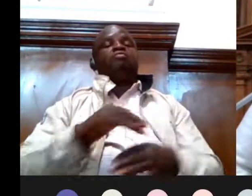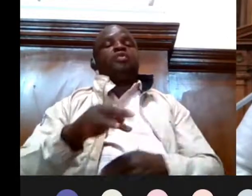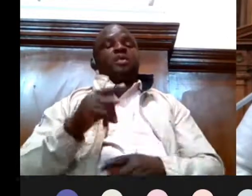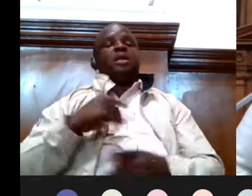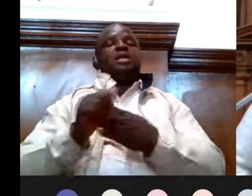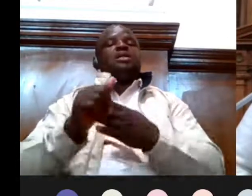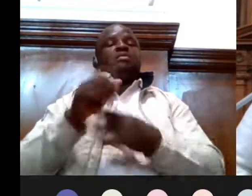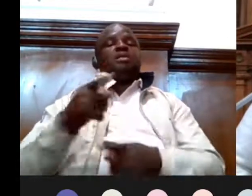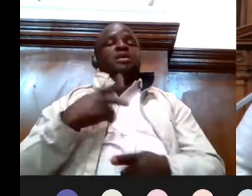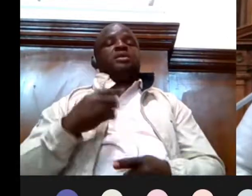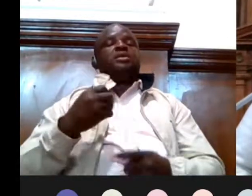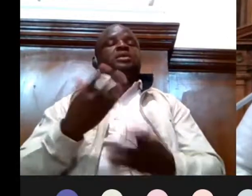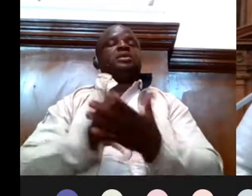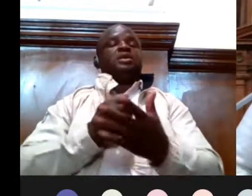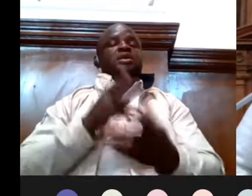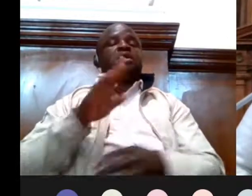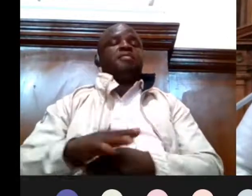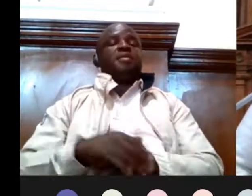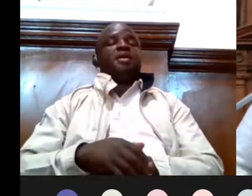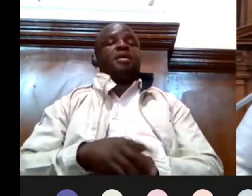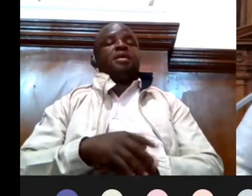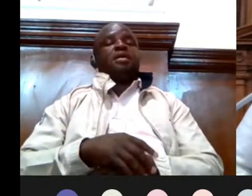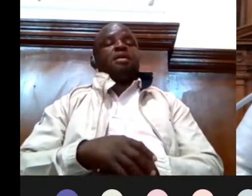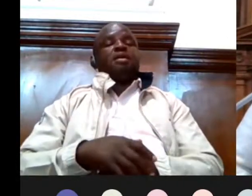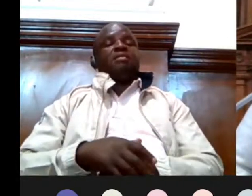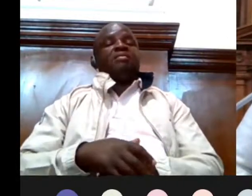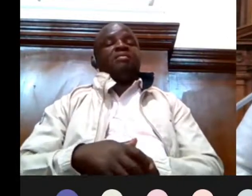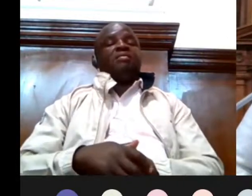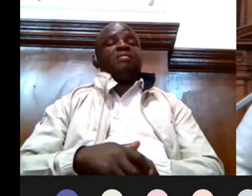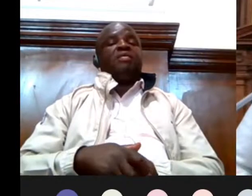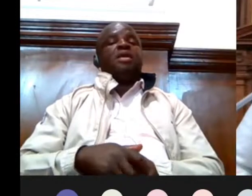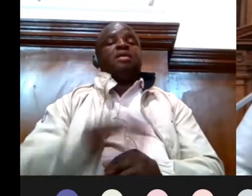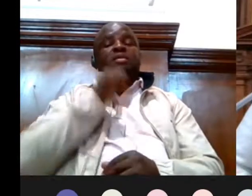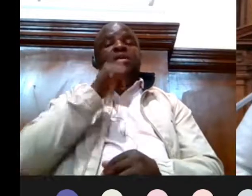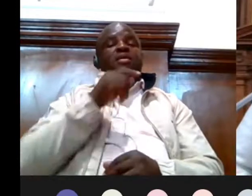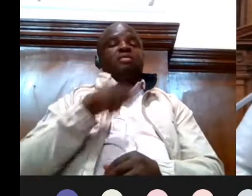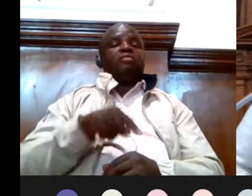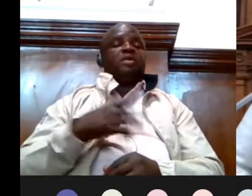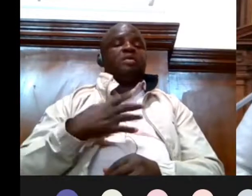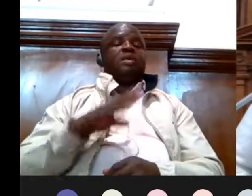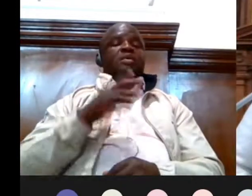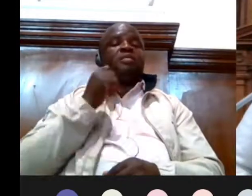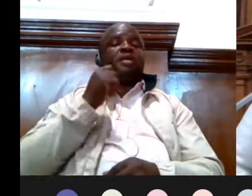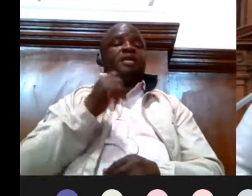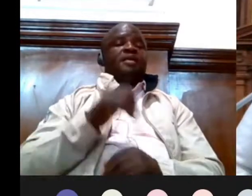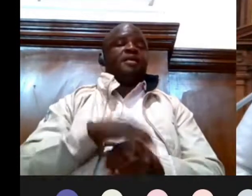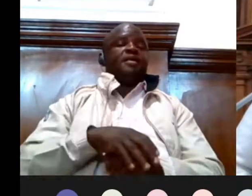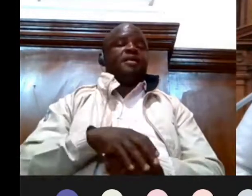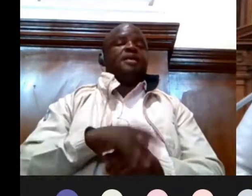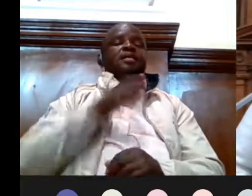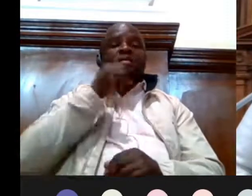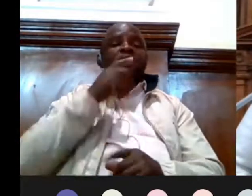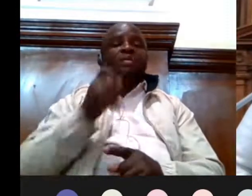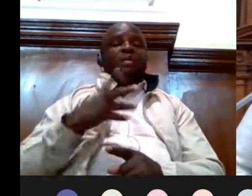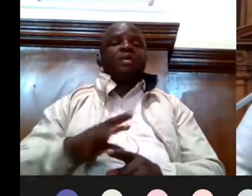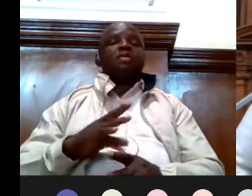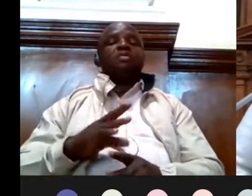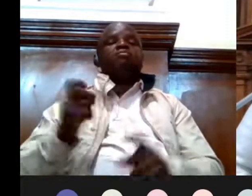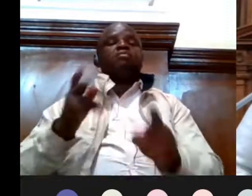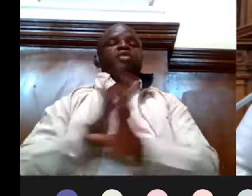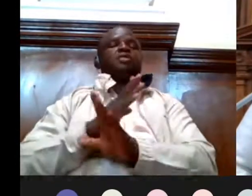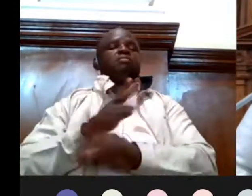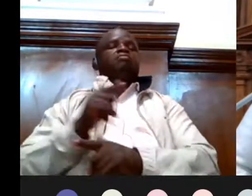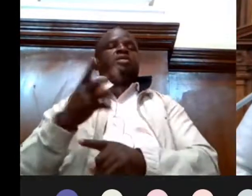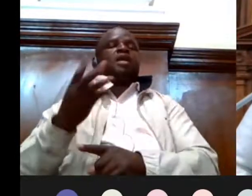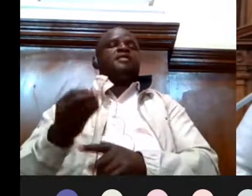us take initiative. Even if you don't want to be named, ebile le ha o sa batle ho tsejwa, o na le tokelo ya hore ha o le mosadi